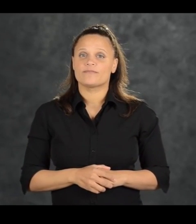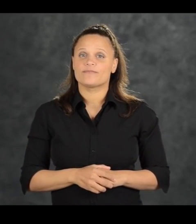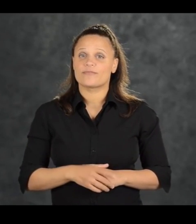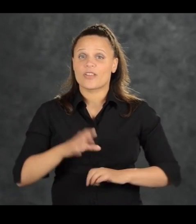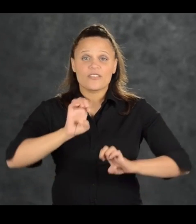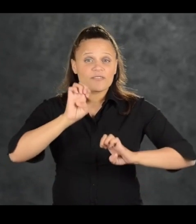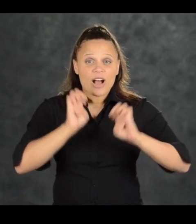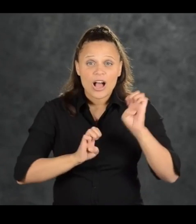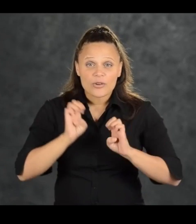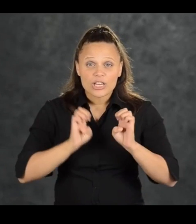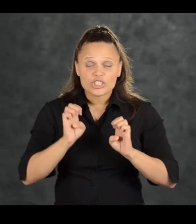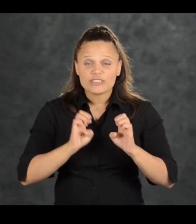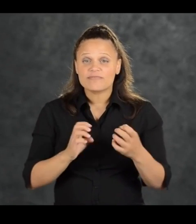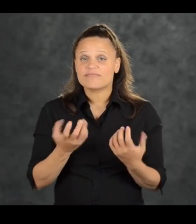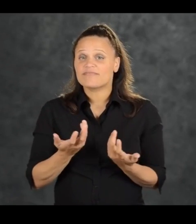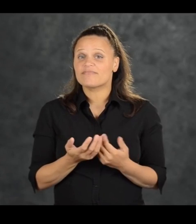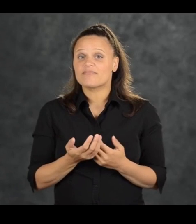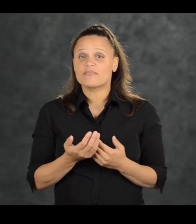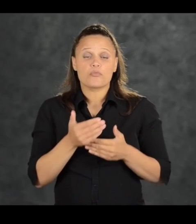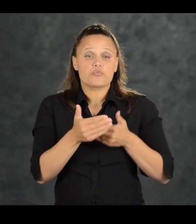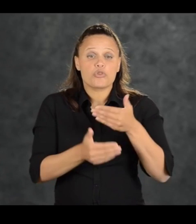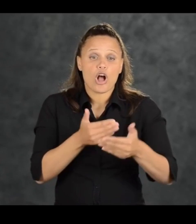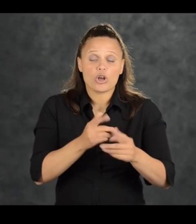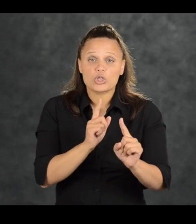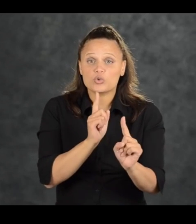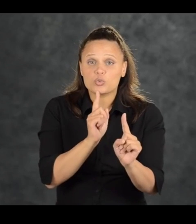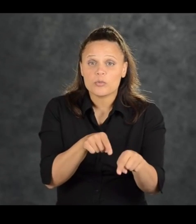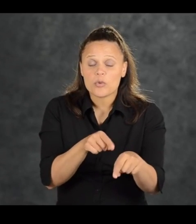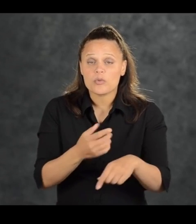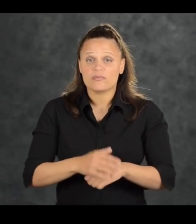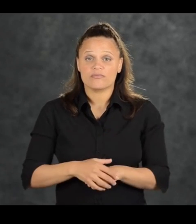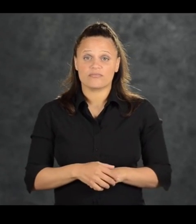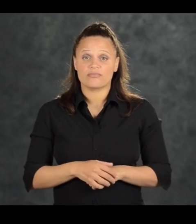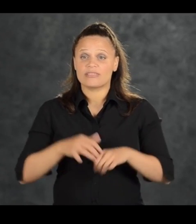this is important. For example, files that you're going to need to keep: